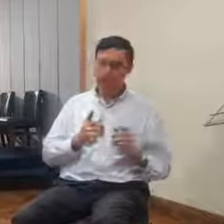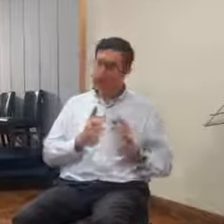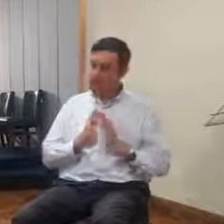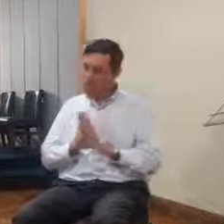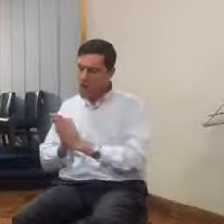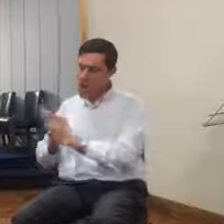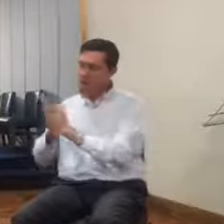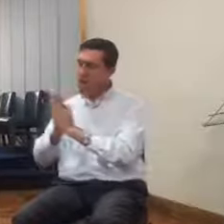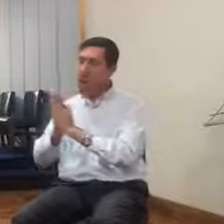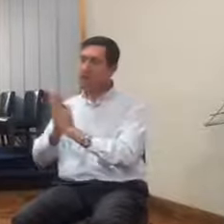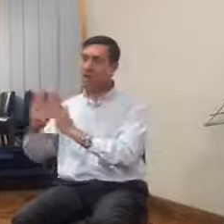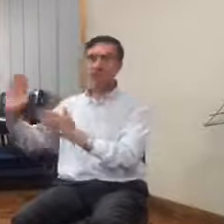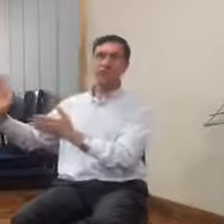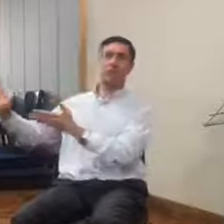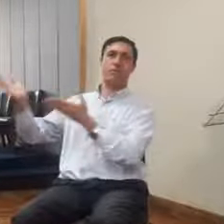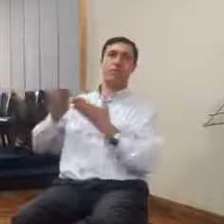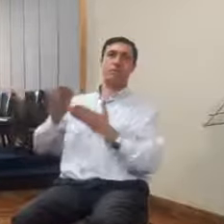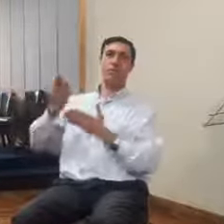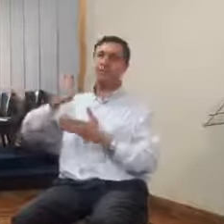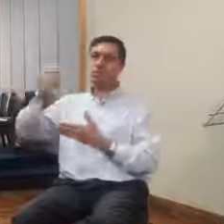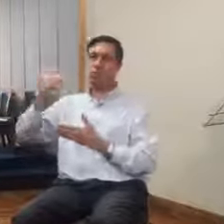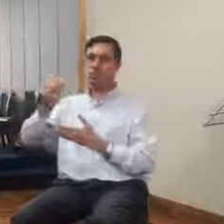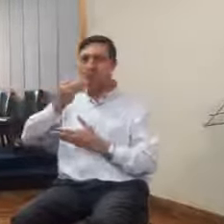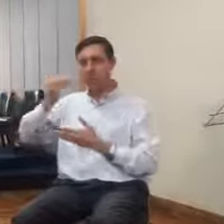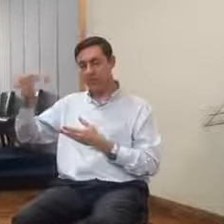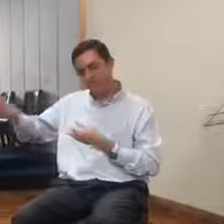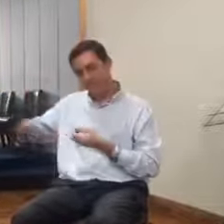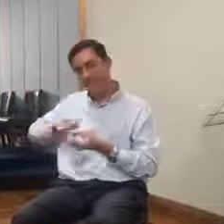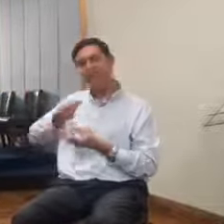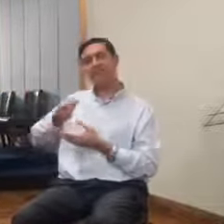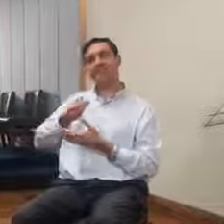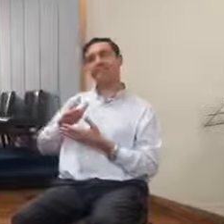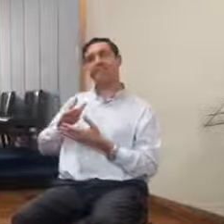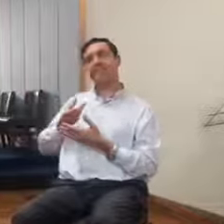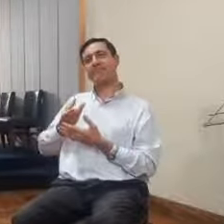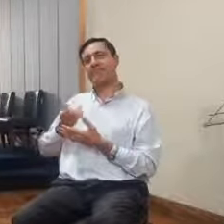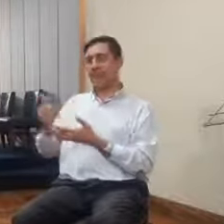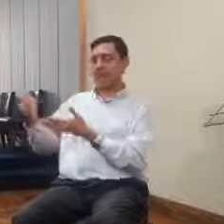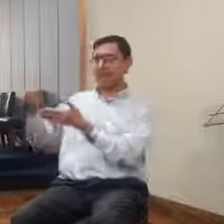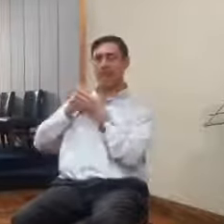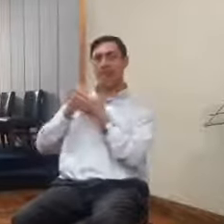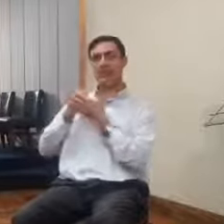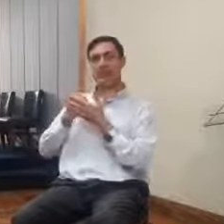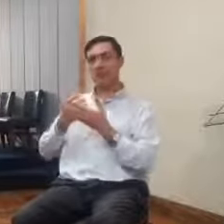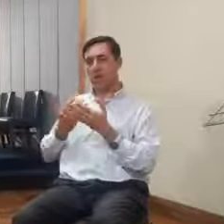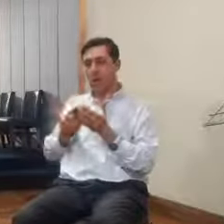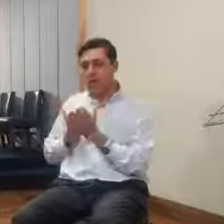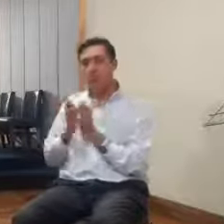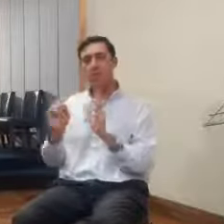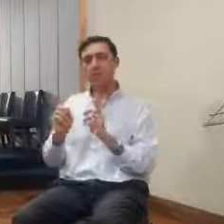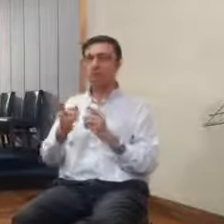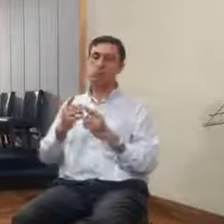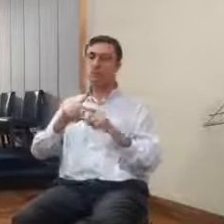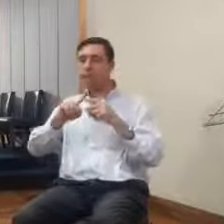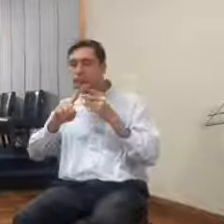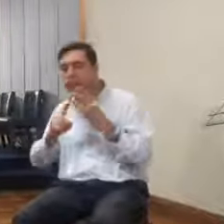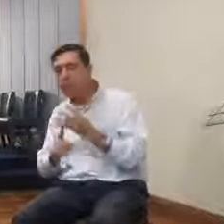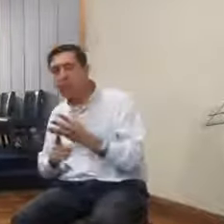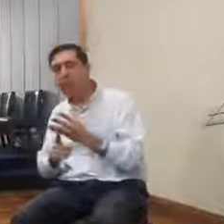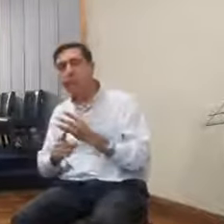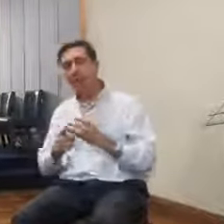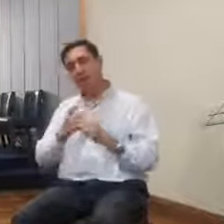of ourselves together, the teaching of his word, the proclamation of the gospel. He provides for us to observe the ordinances,